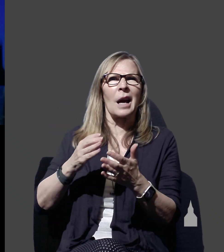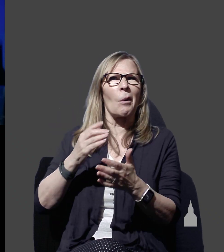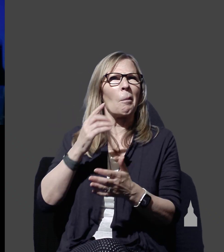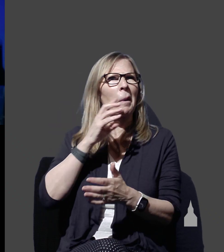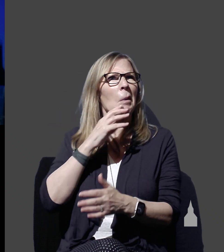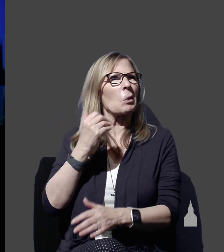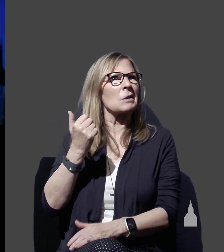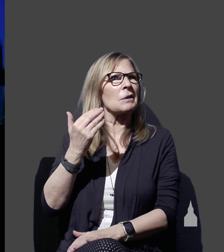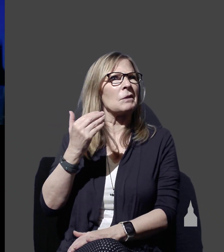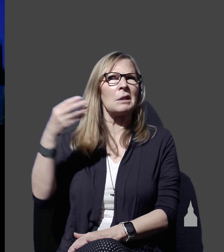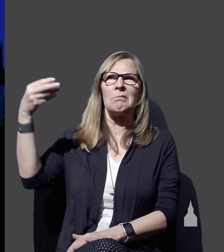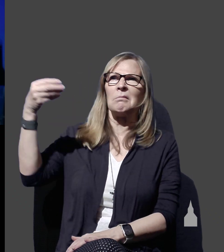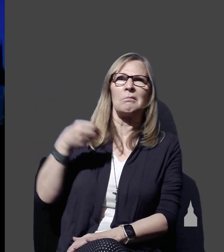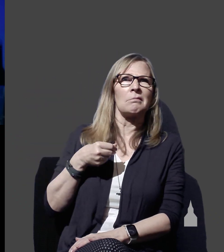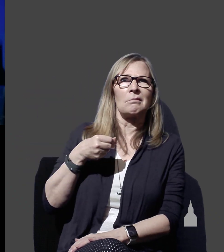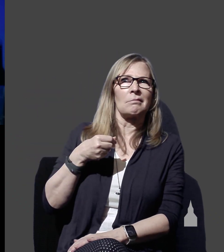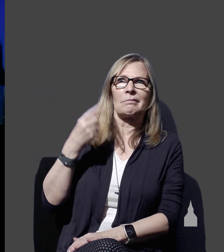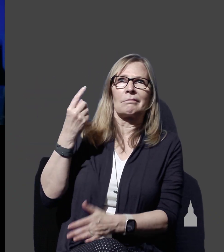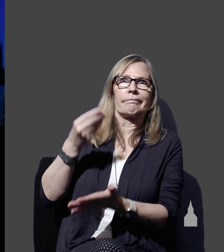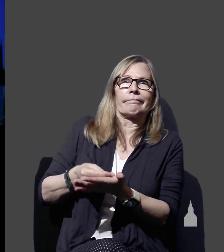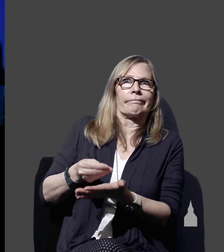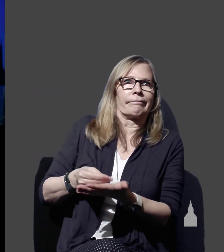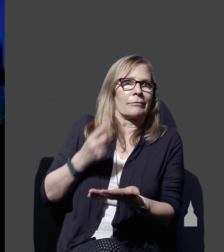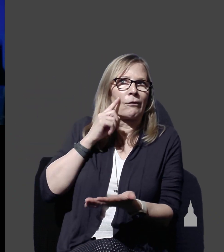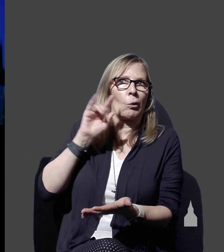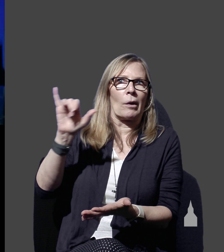15, and I've been working ever since.